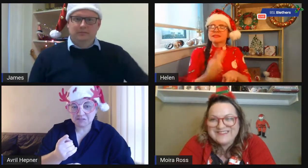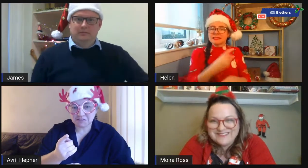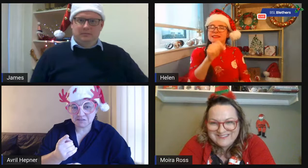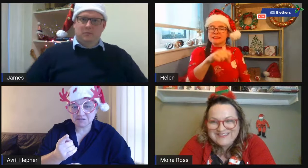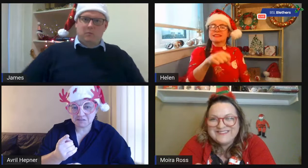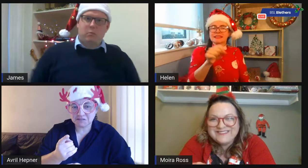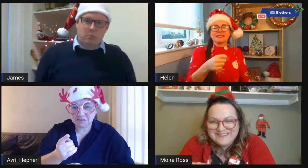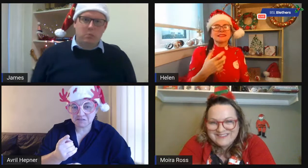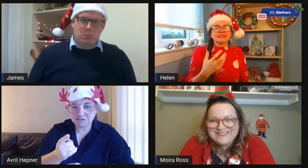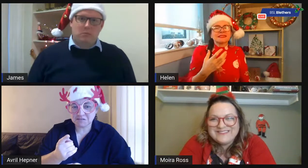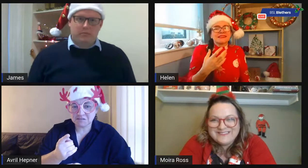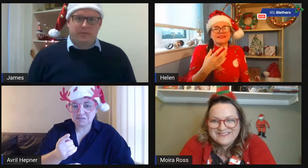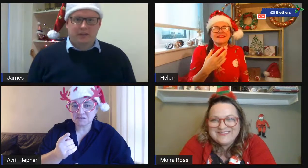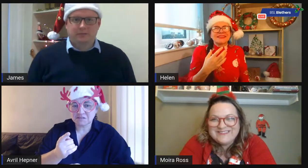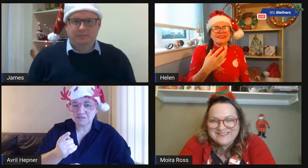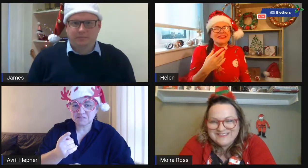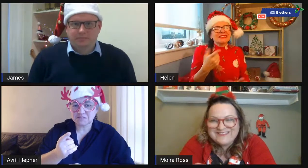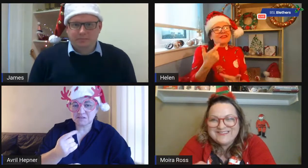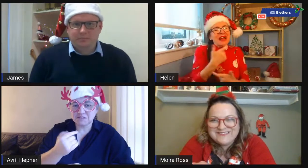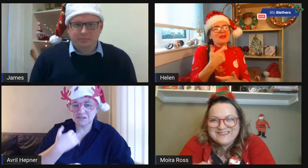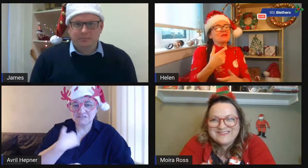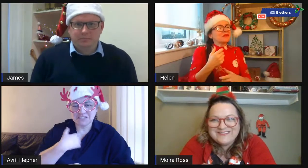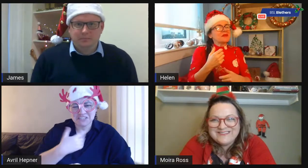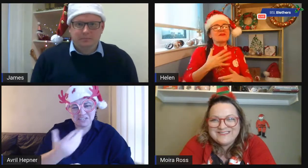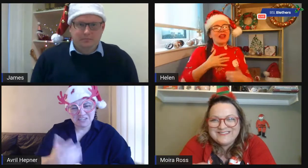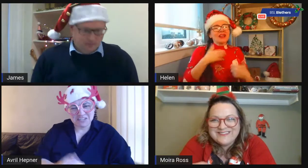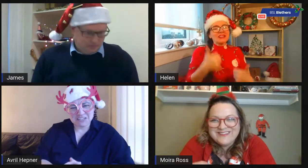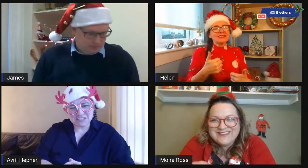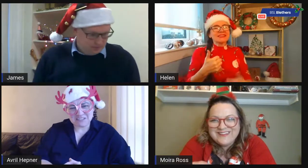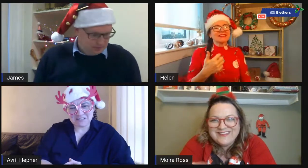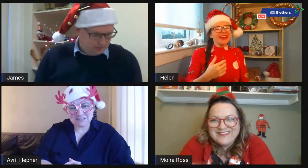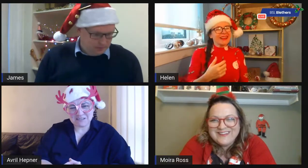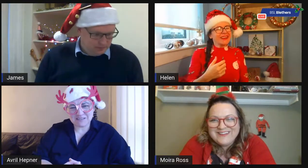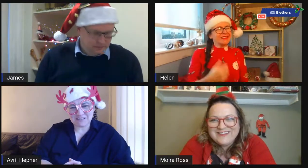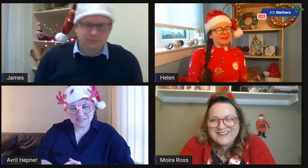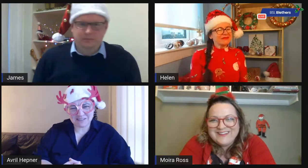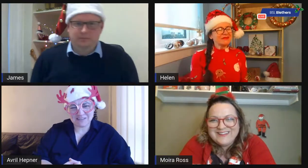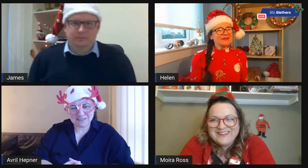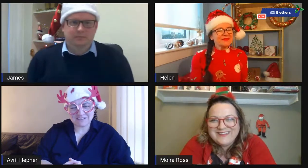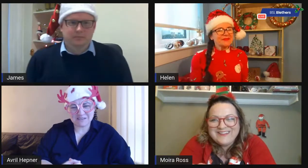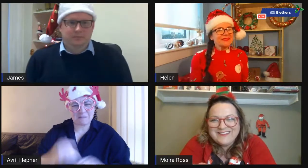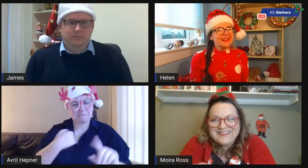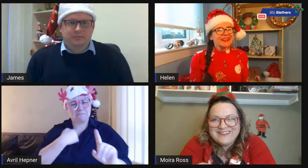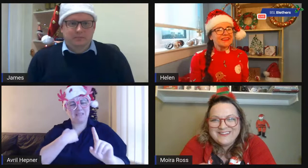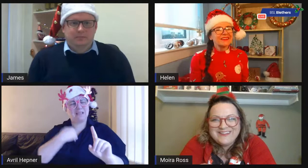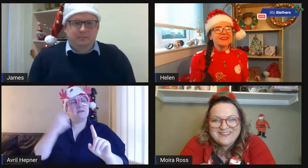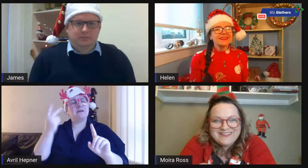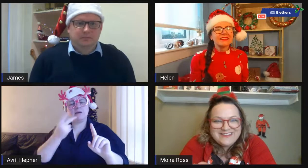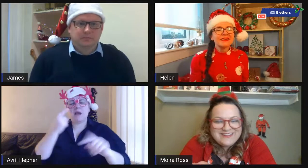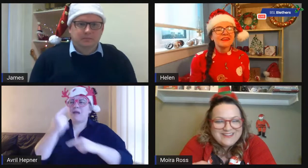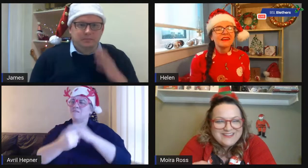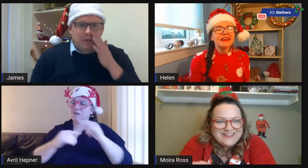might have been the exception. I watched that again and again because it was funny and it felt good and relatable.